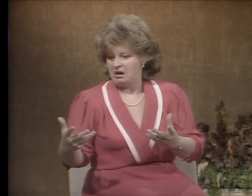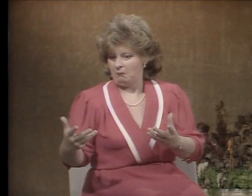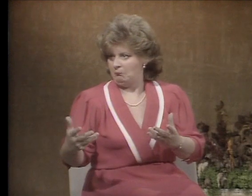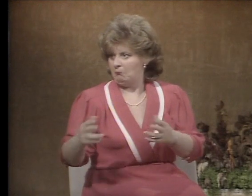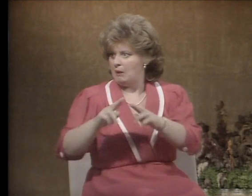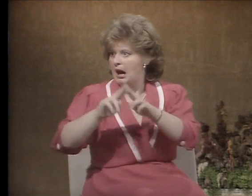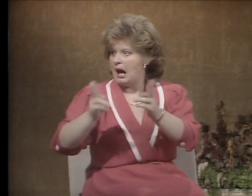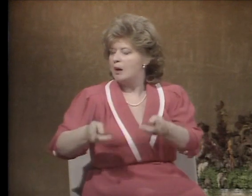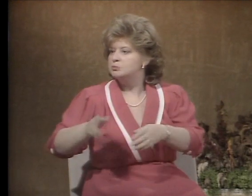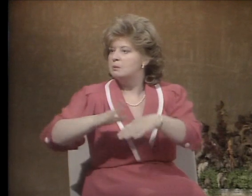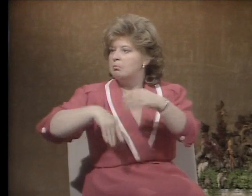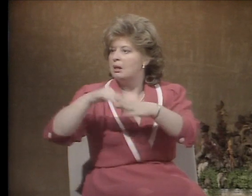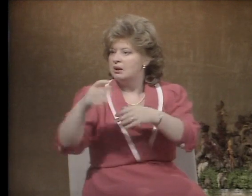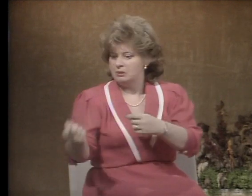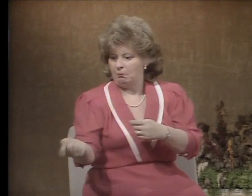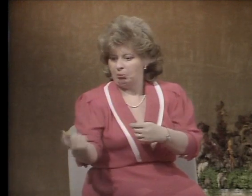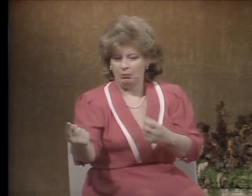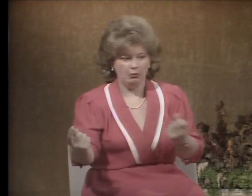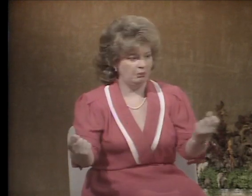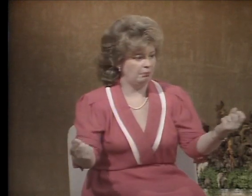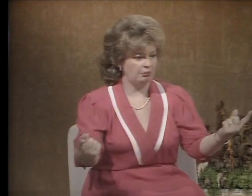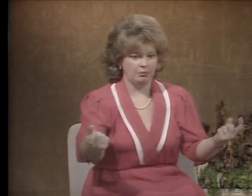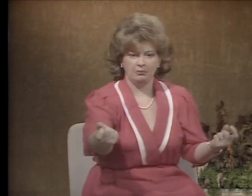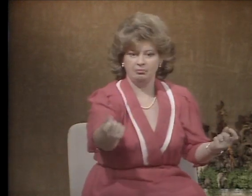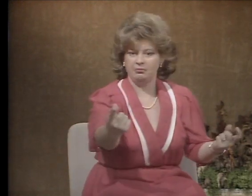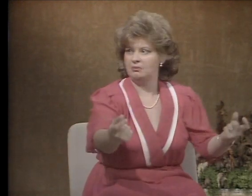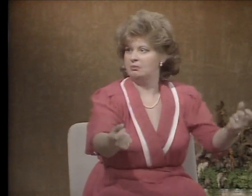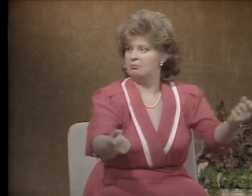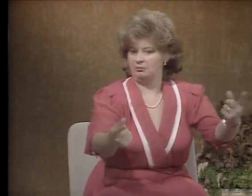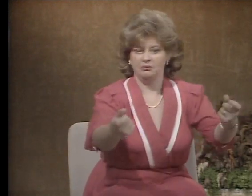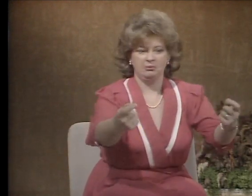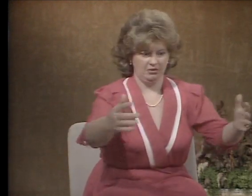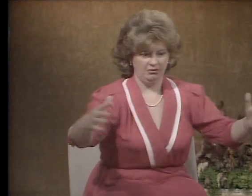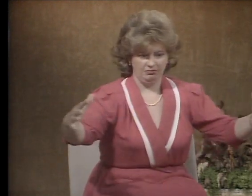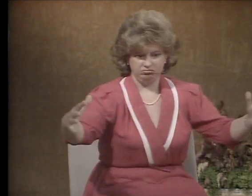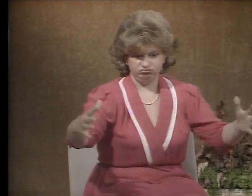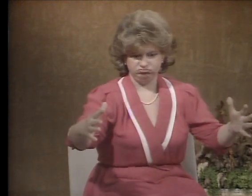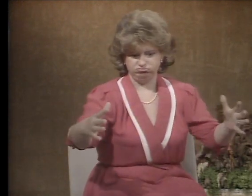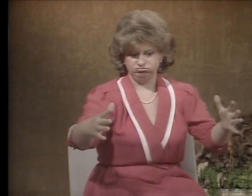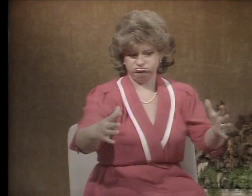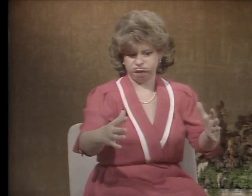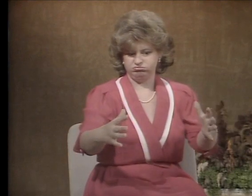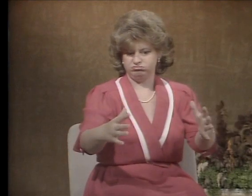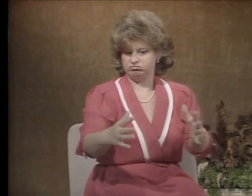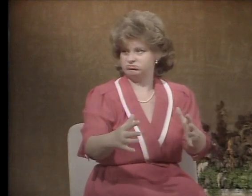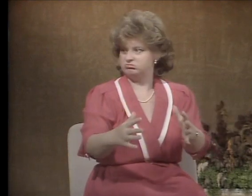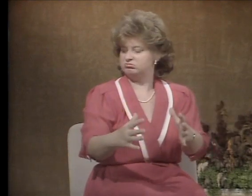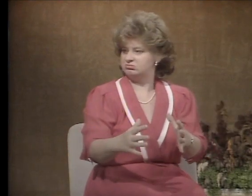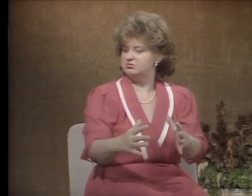Well, now houses are being built, popping up all over the place, and the grounds are getting smaller and smaller.